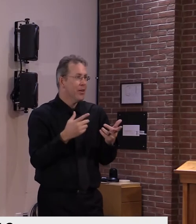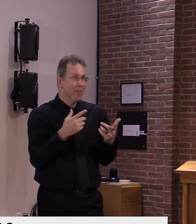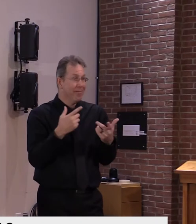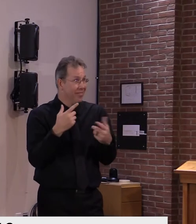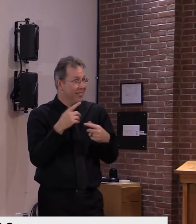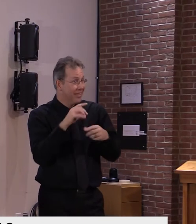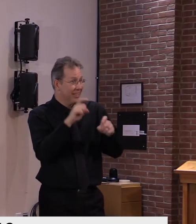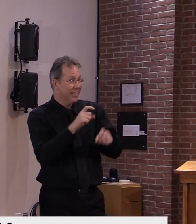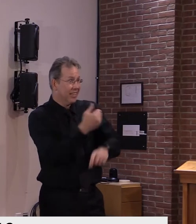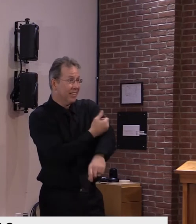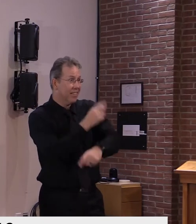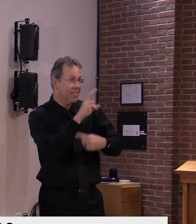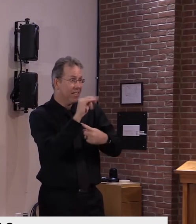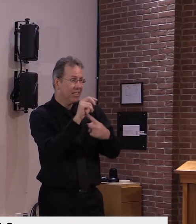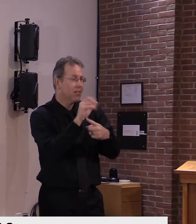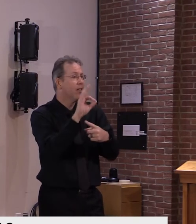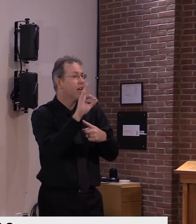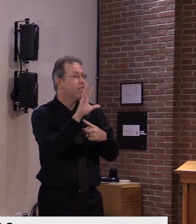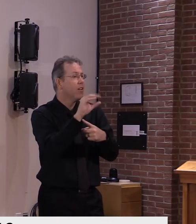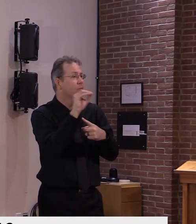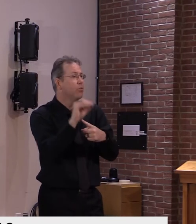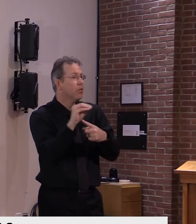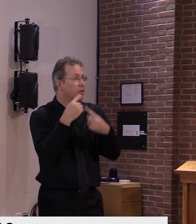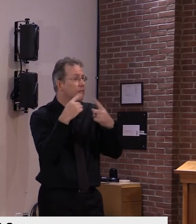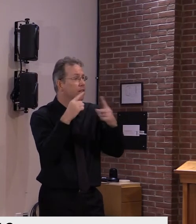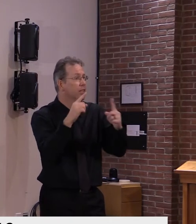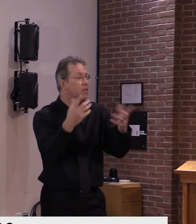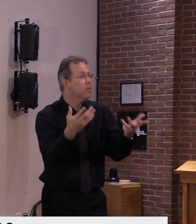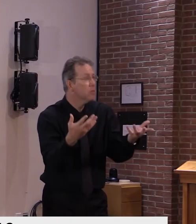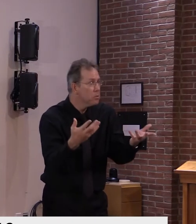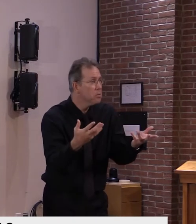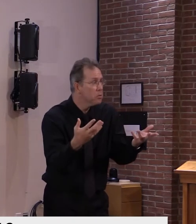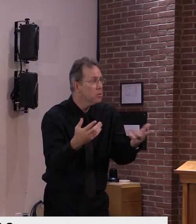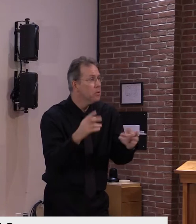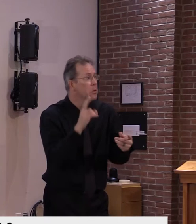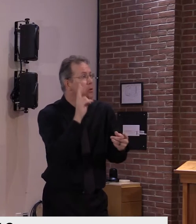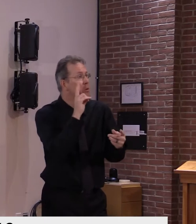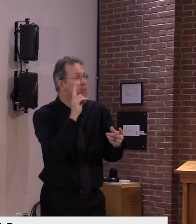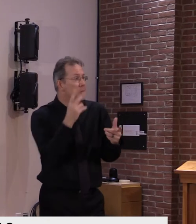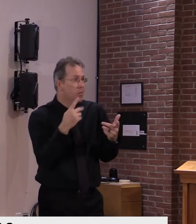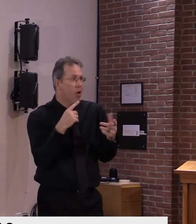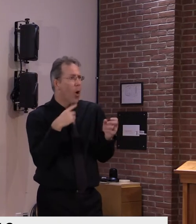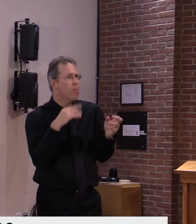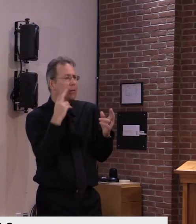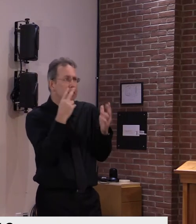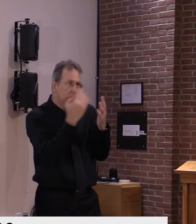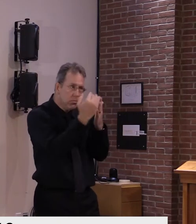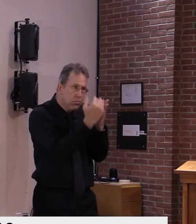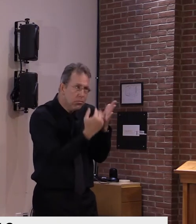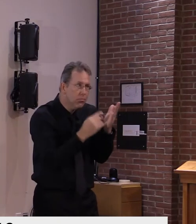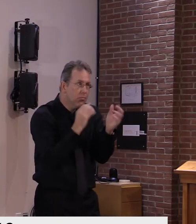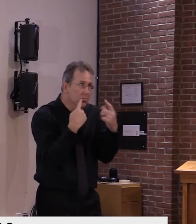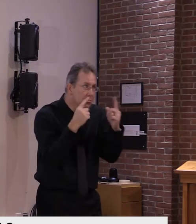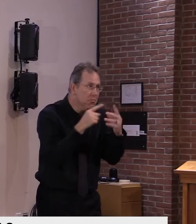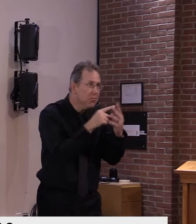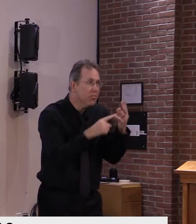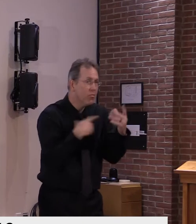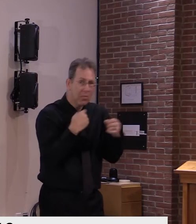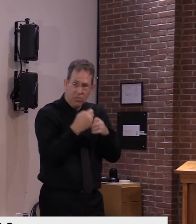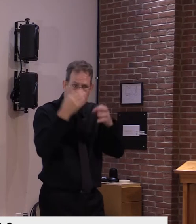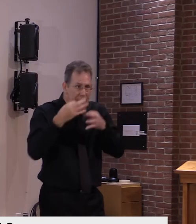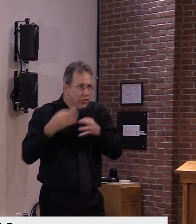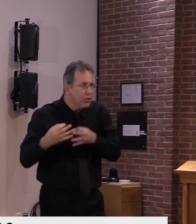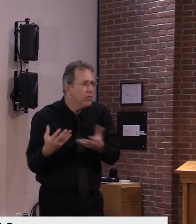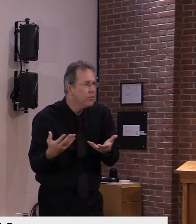of really an informed consent process where you know everything you need to know about the vaccine so you can make the right decision, you and your